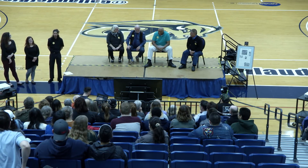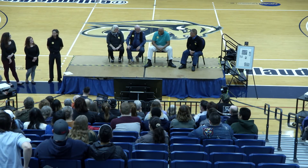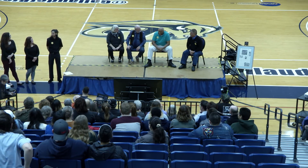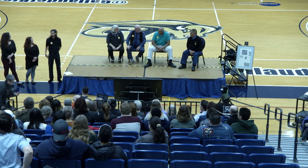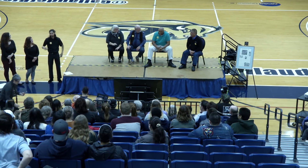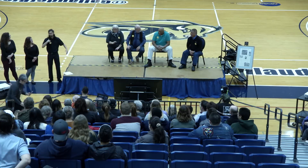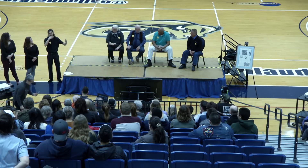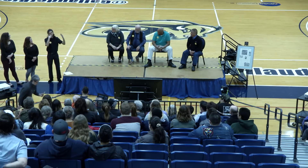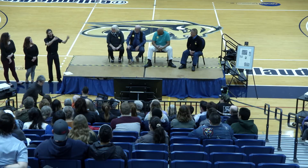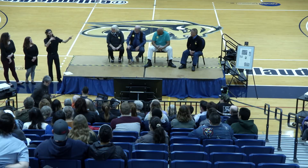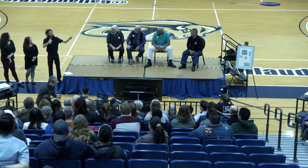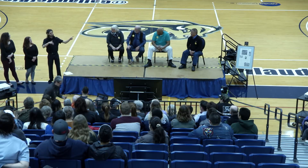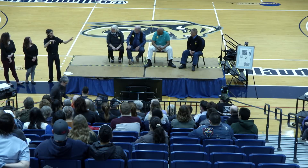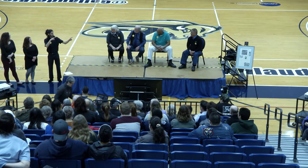the Riverside School.